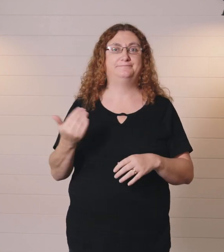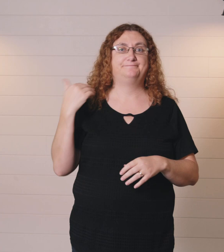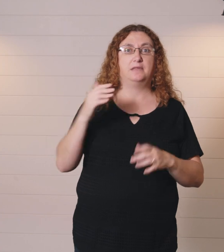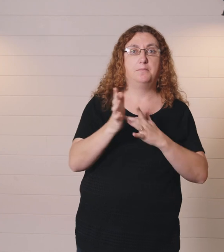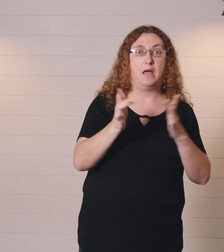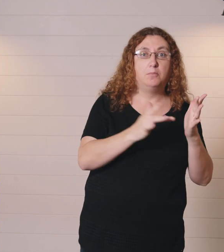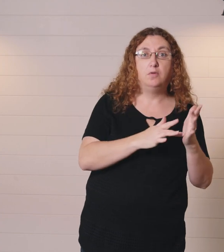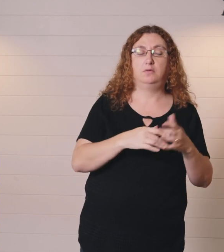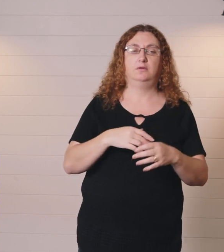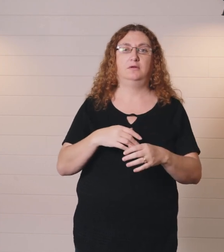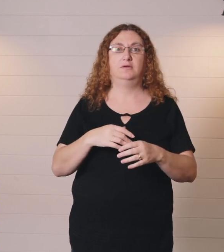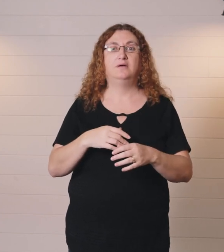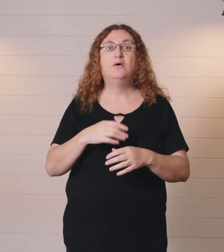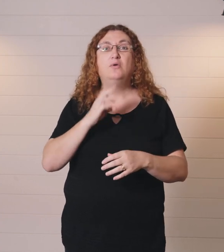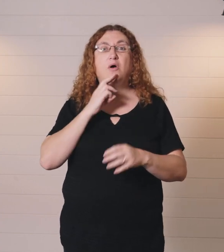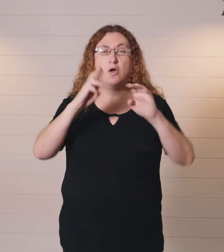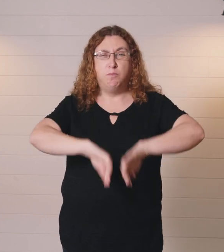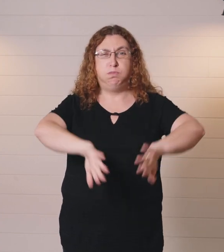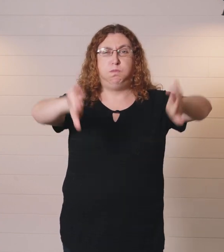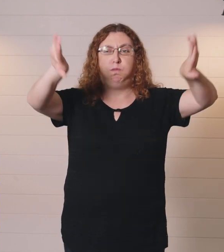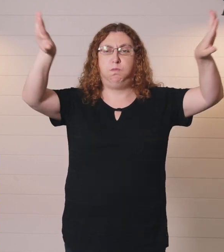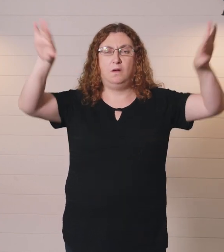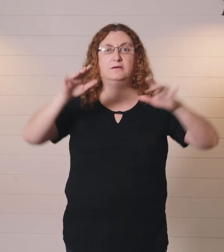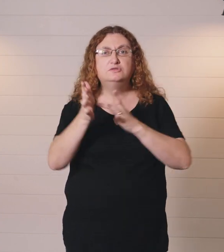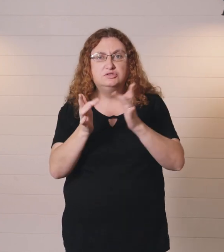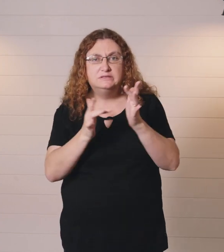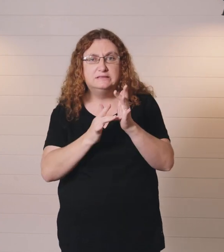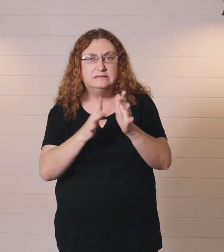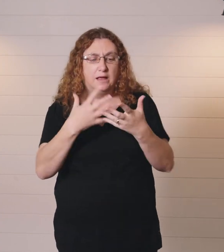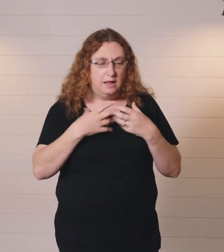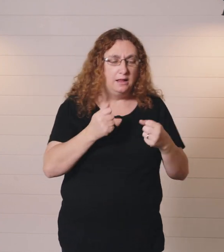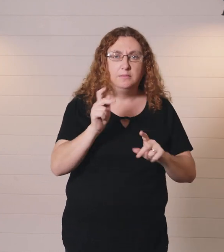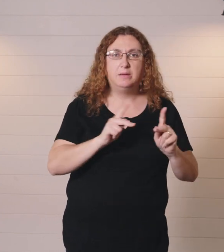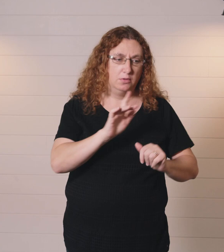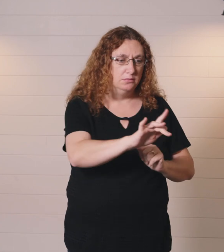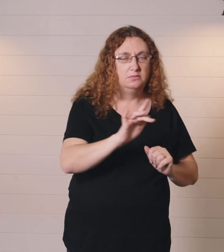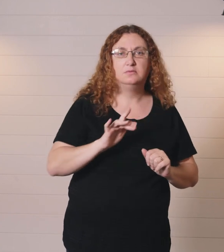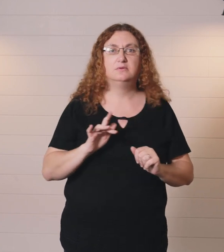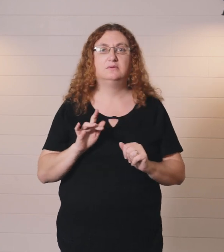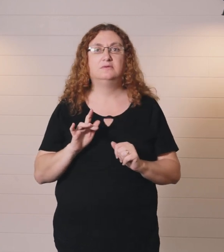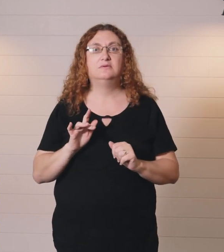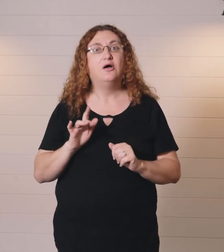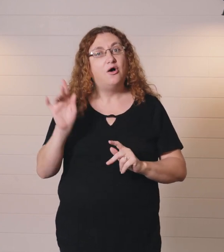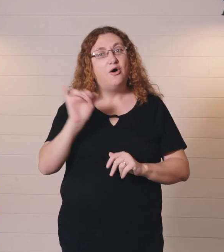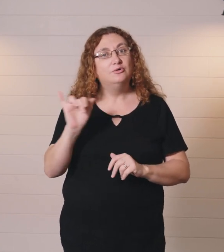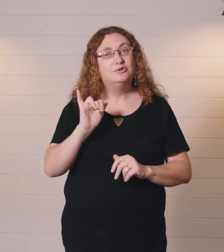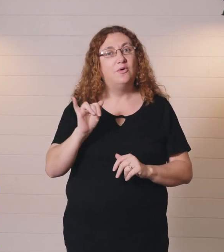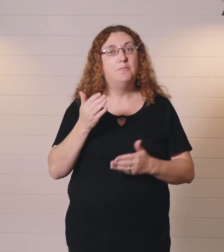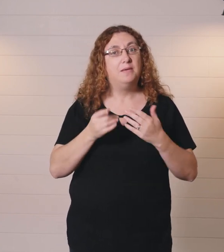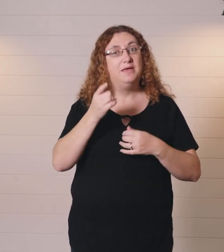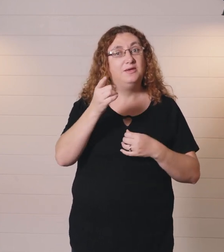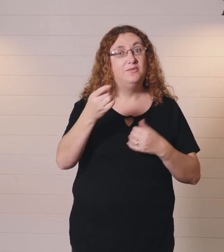Sea, Jesus working of miracles and healing the lame and the blind, our own personal stories of where we can attest to how